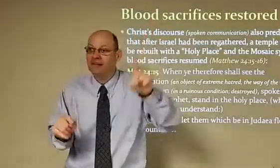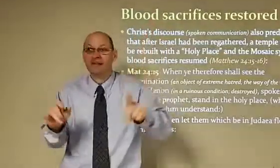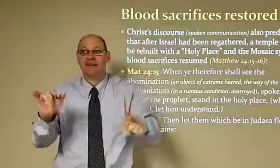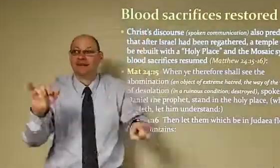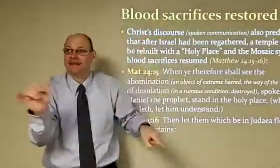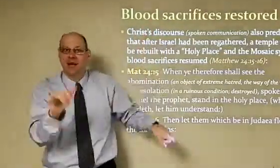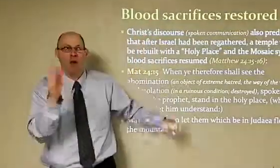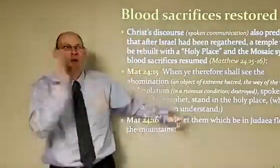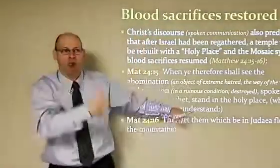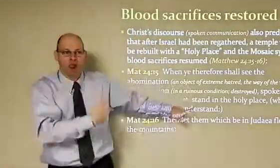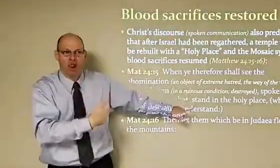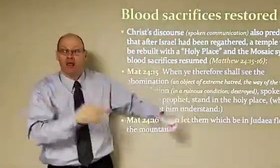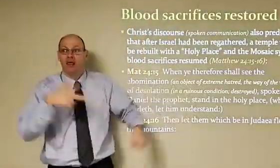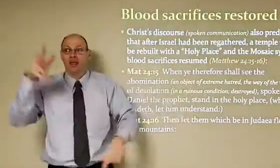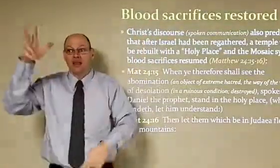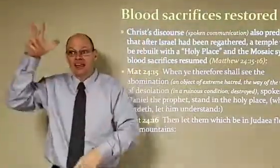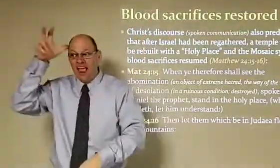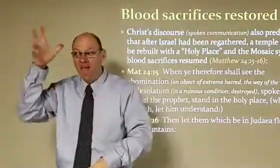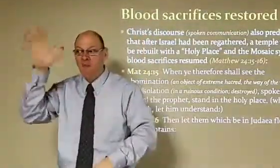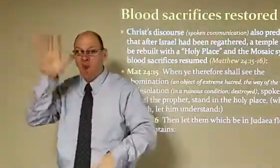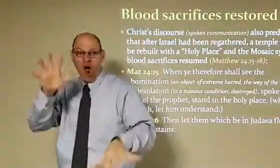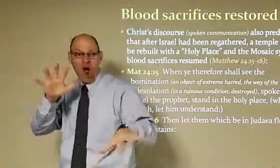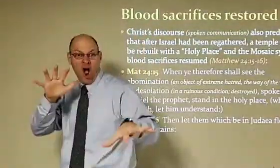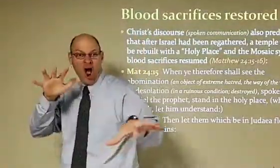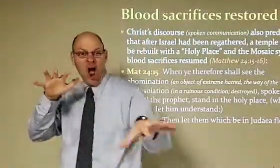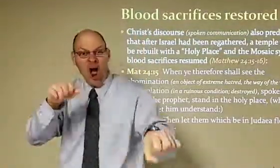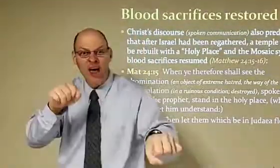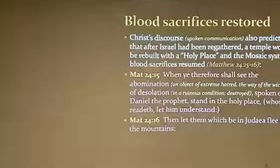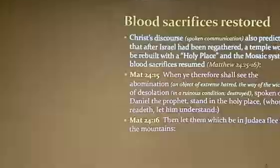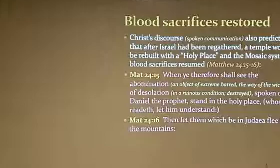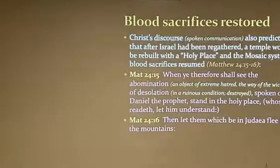up. God did that. So this is a prophecy that it's going.